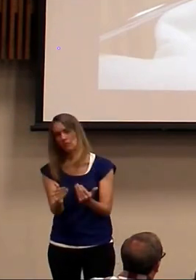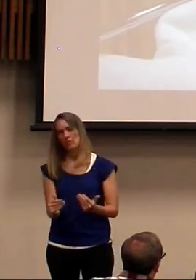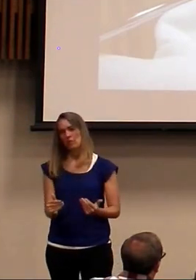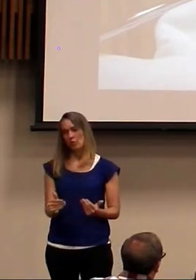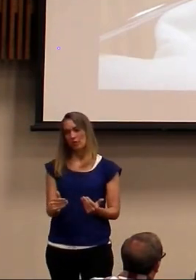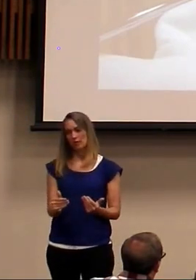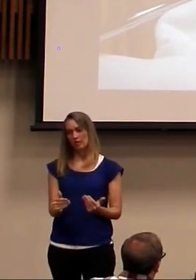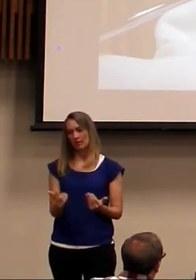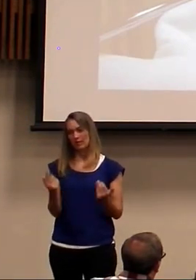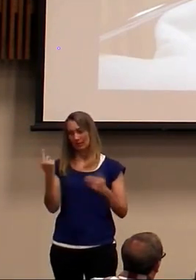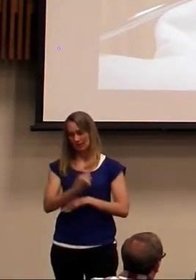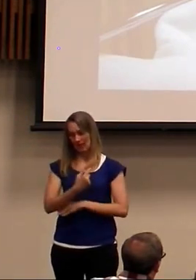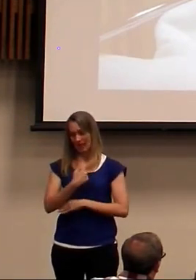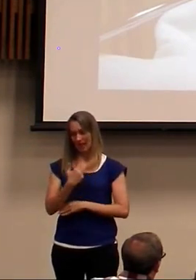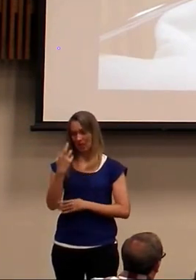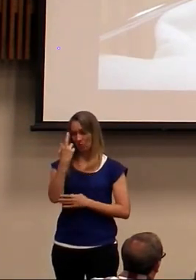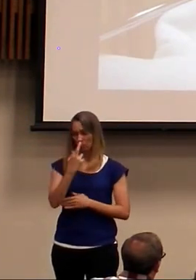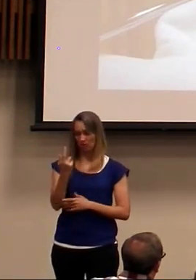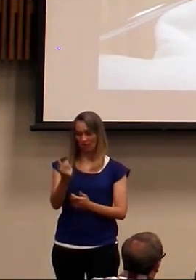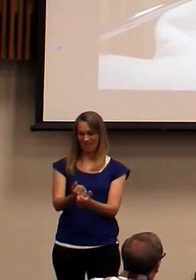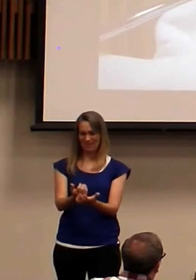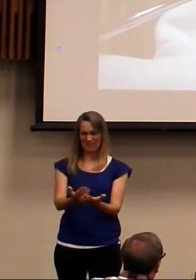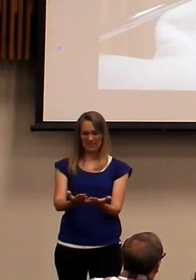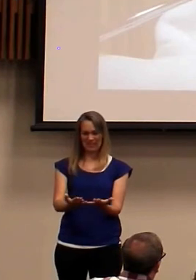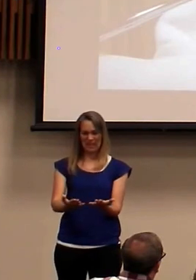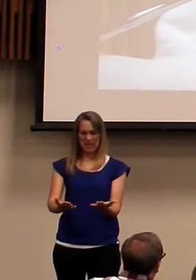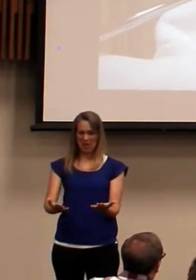it was the day when I realized how bad everything was.